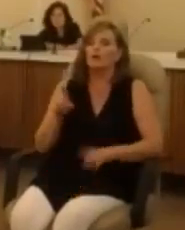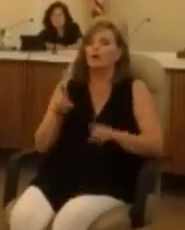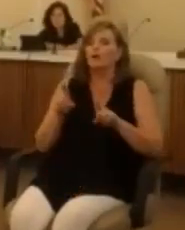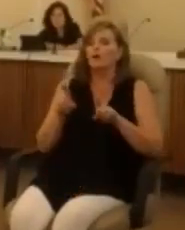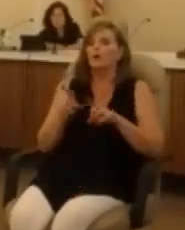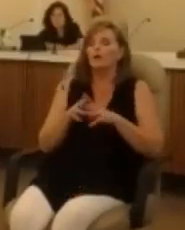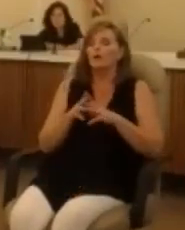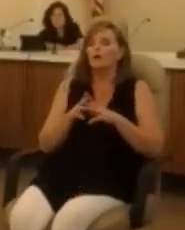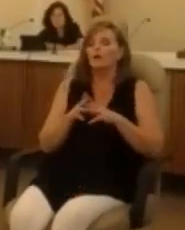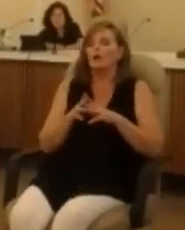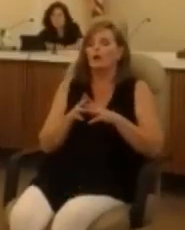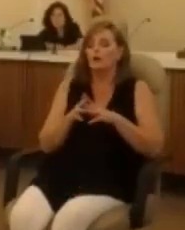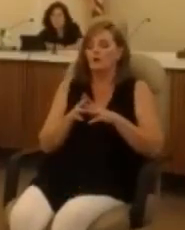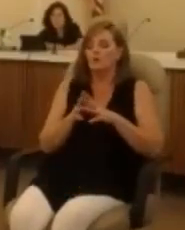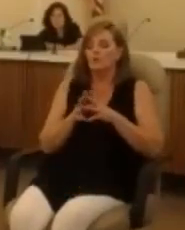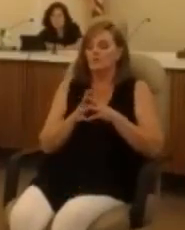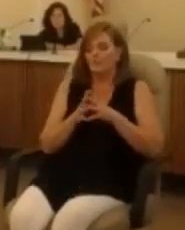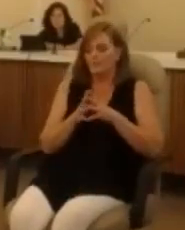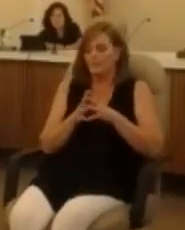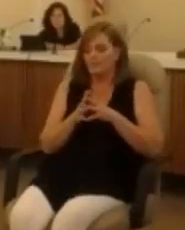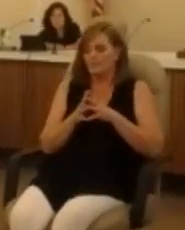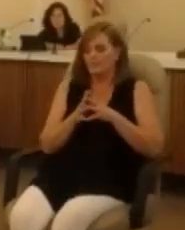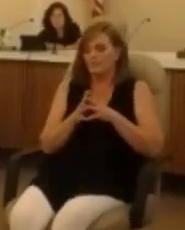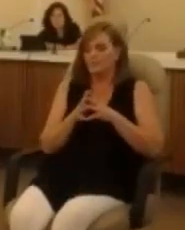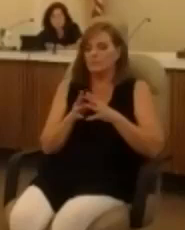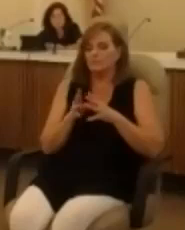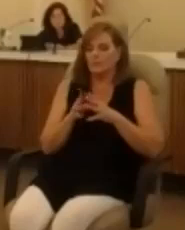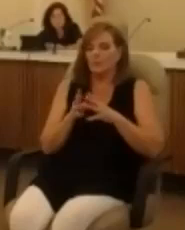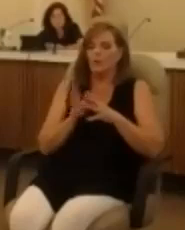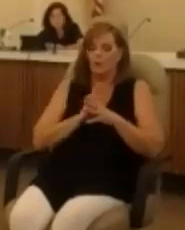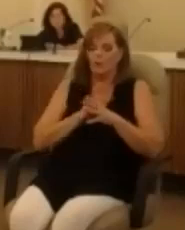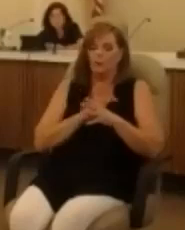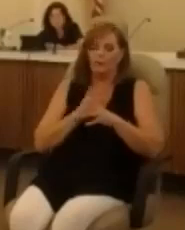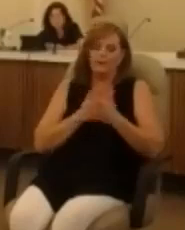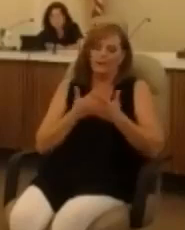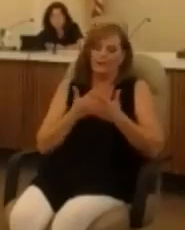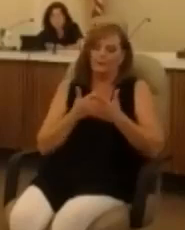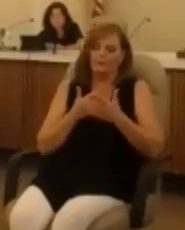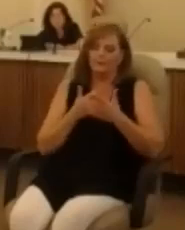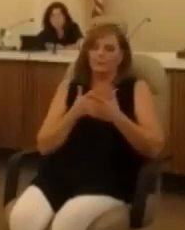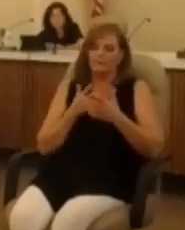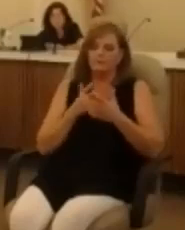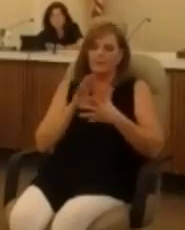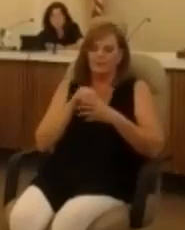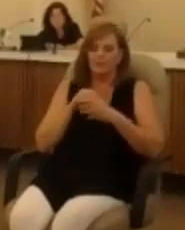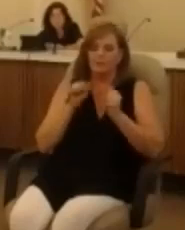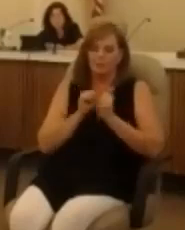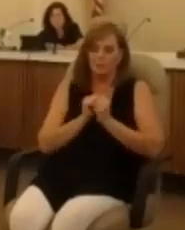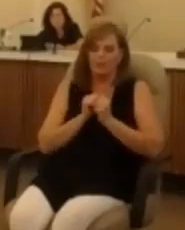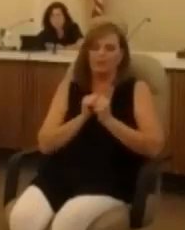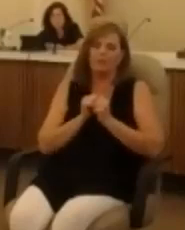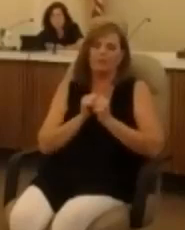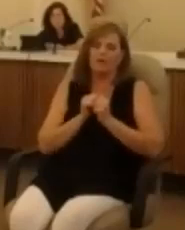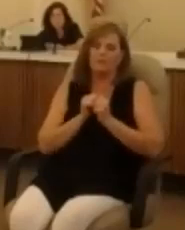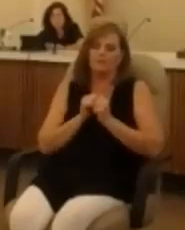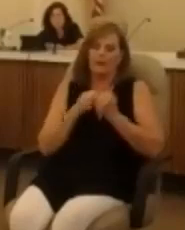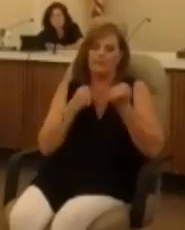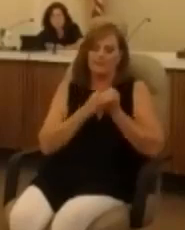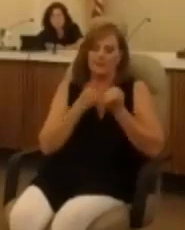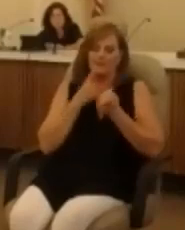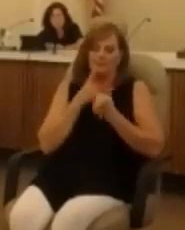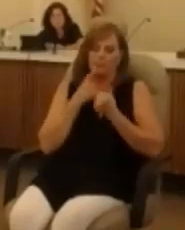of teams that have advocated for safer county roads in the past and